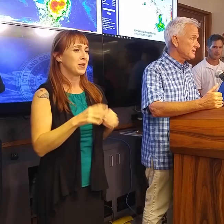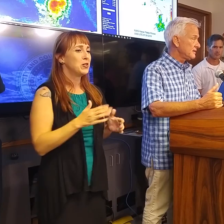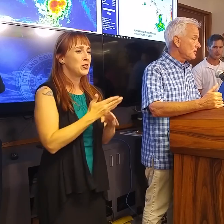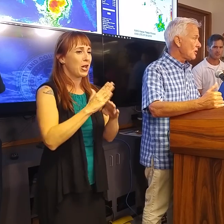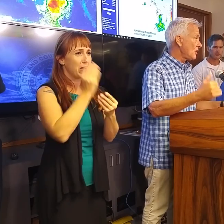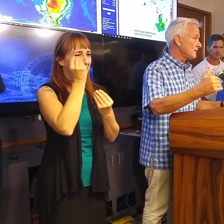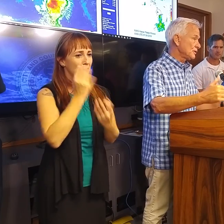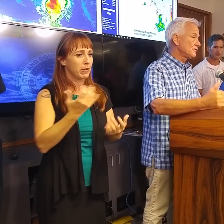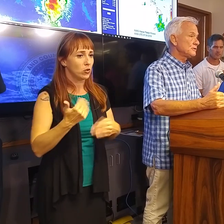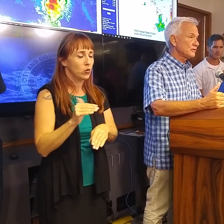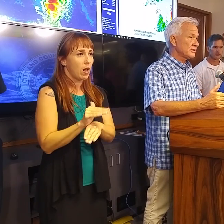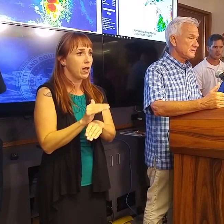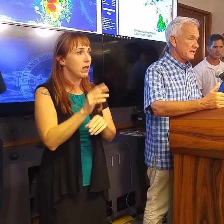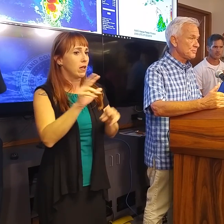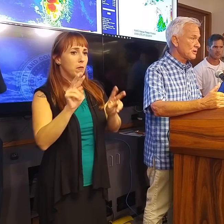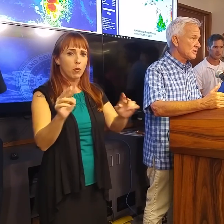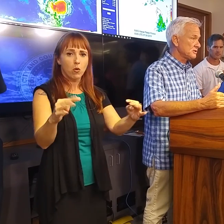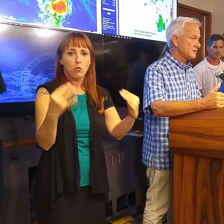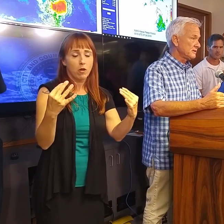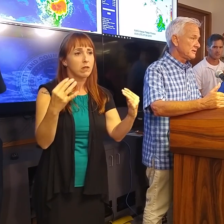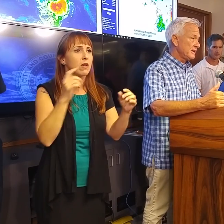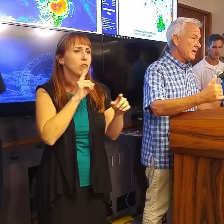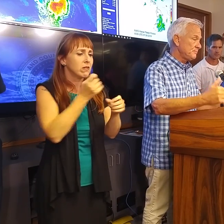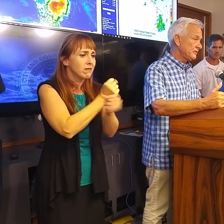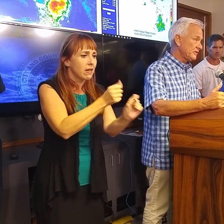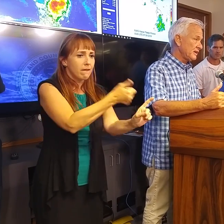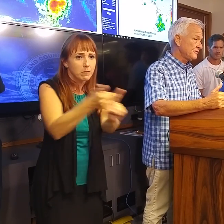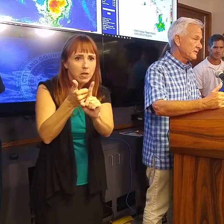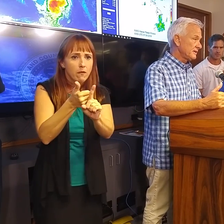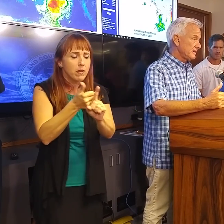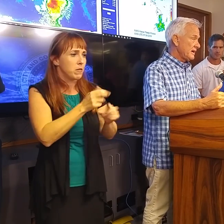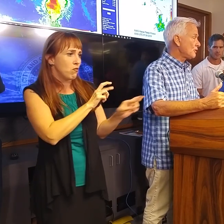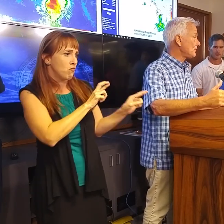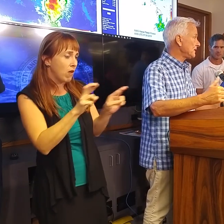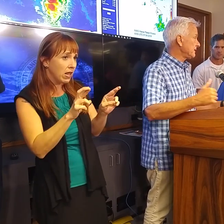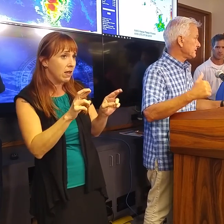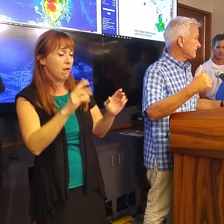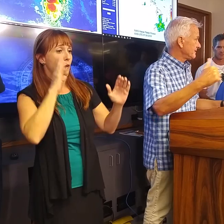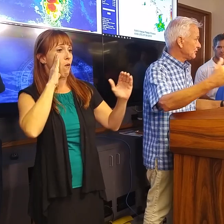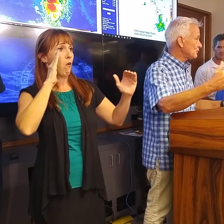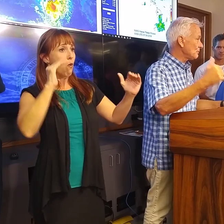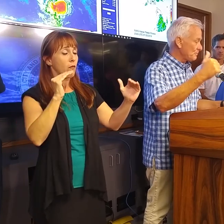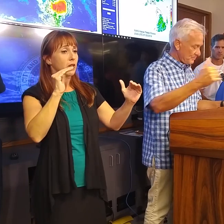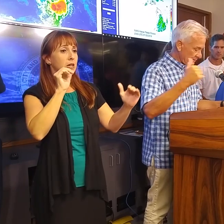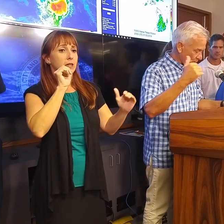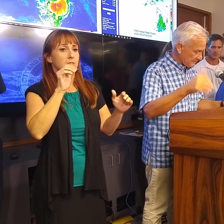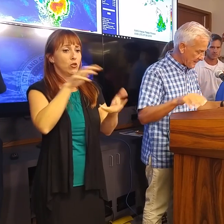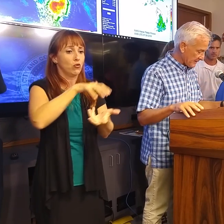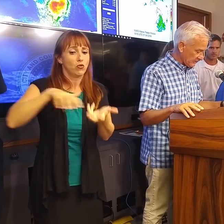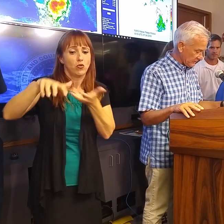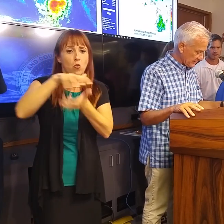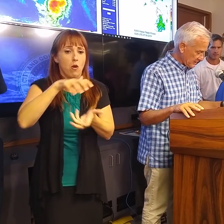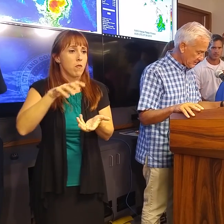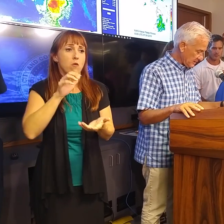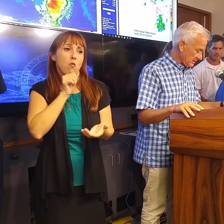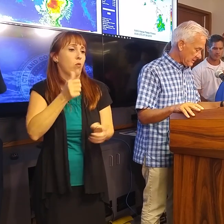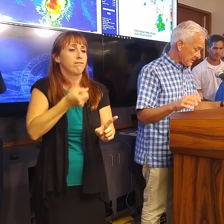evening, all of your viewers can take precaution and be safe. And hopefully this storm won't impact